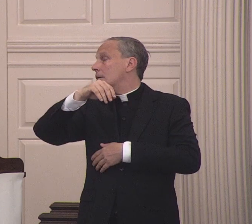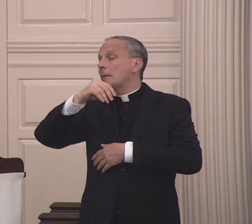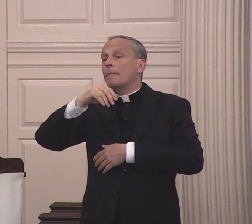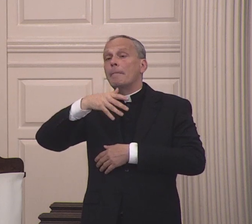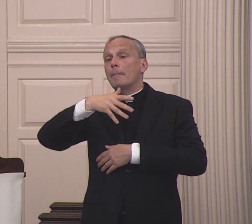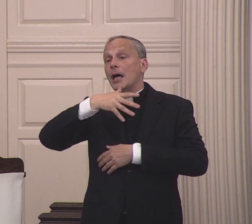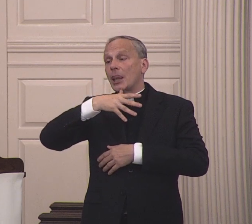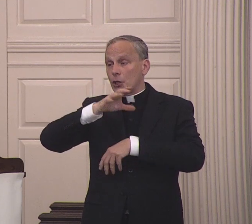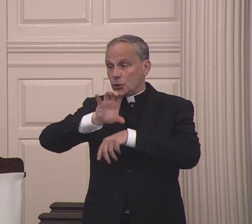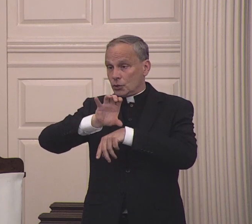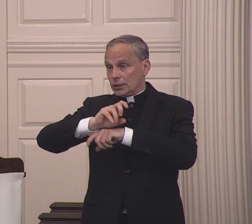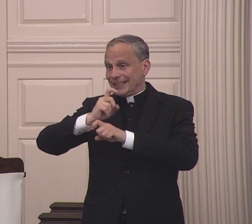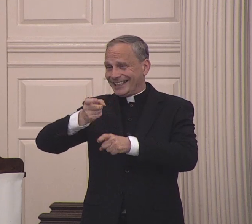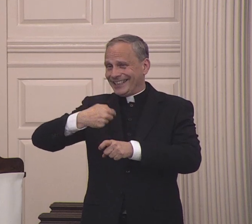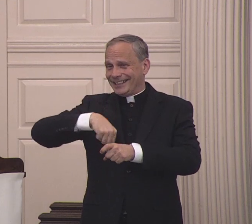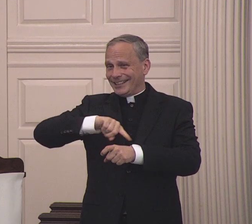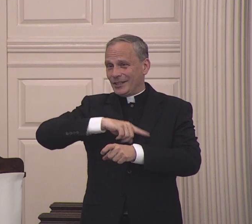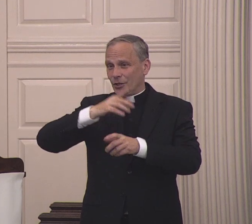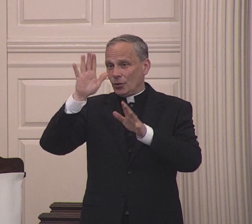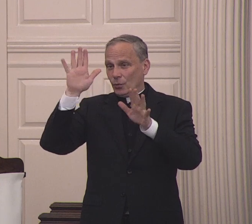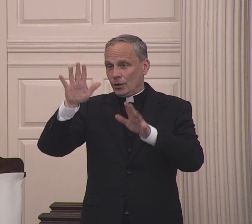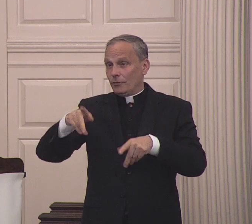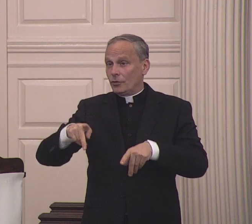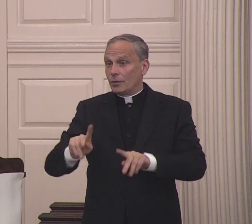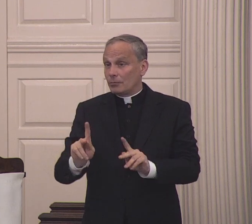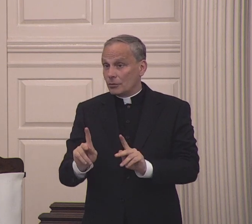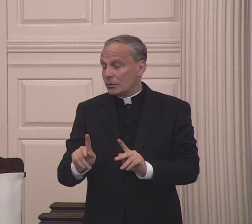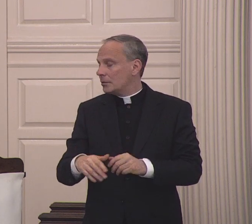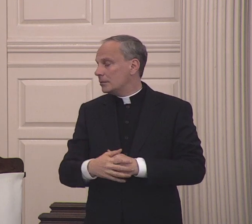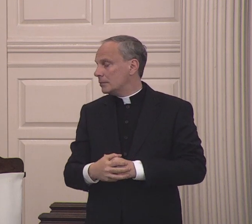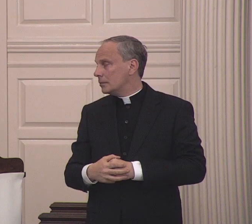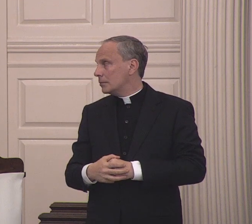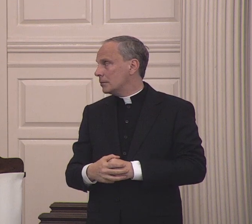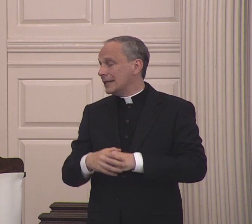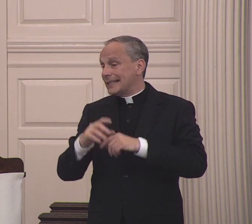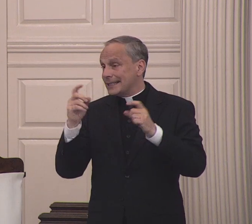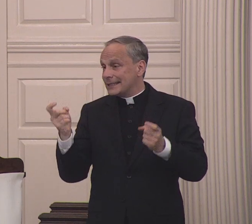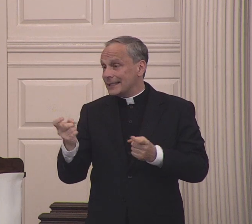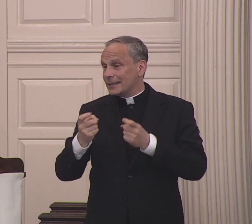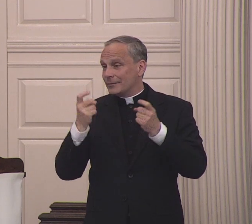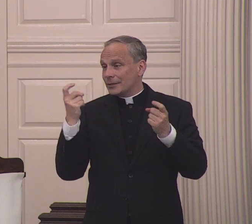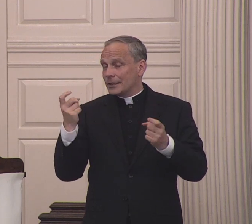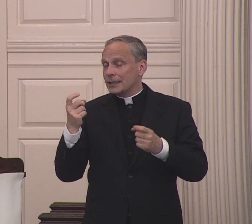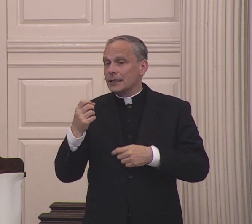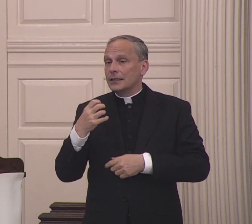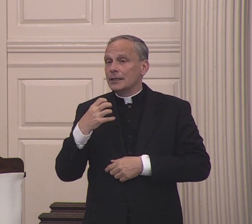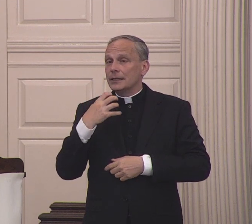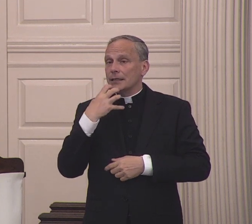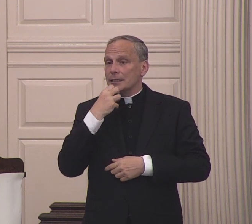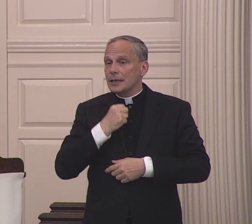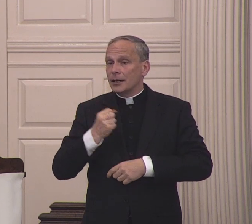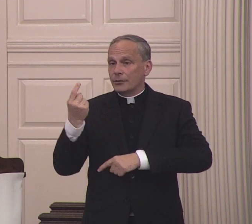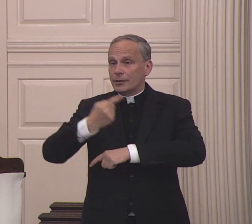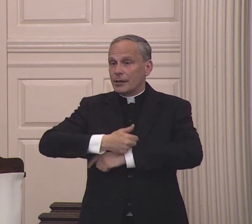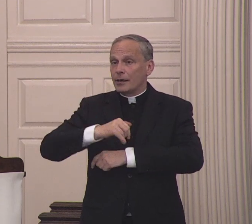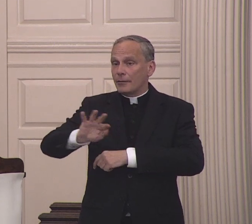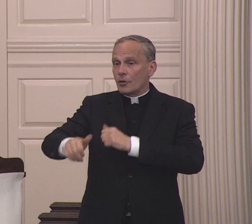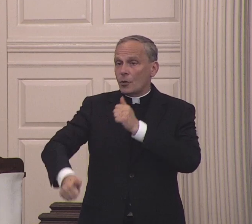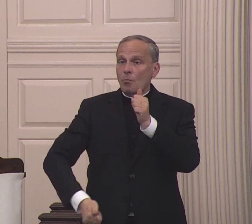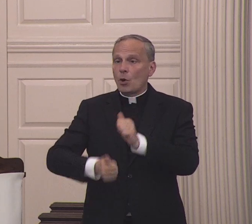Mother Church gives us a wonderful opportunity to celebrate the solemnity of the Most Holy